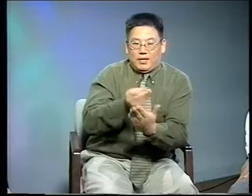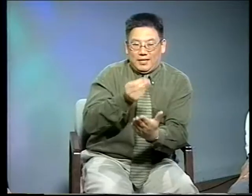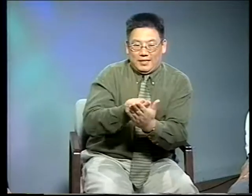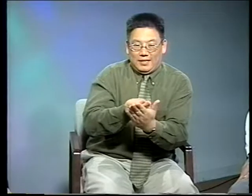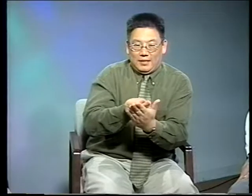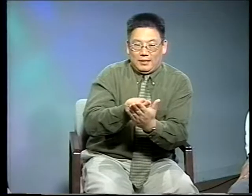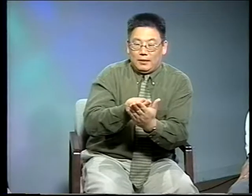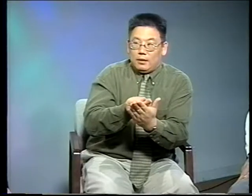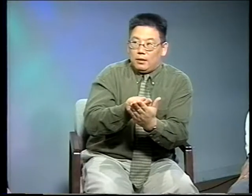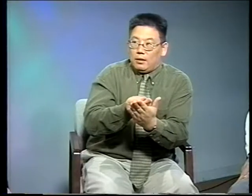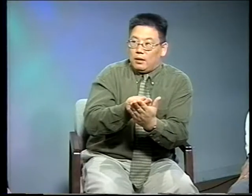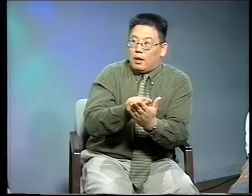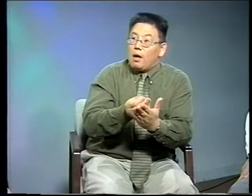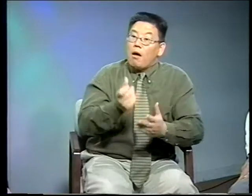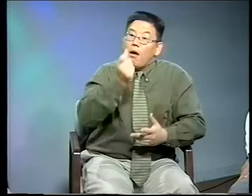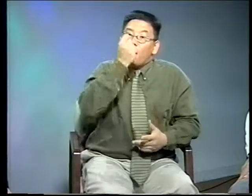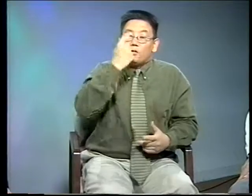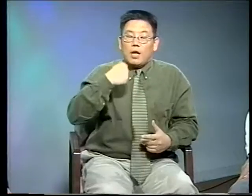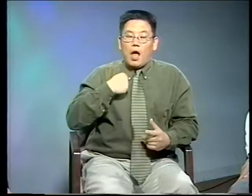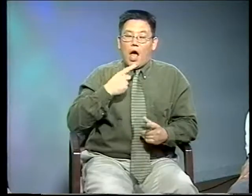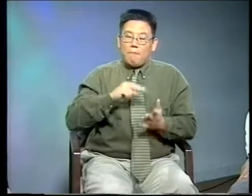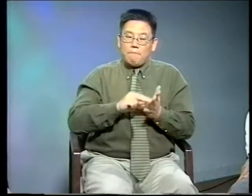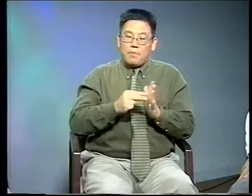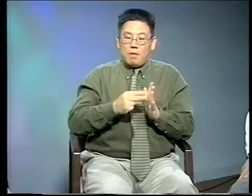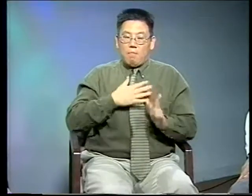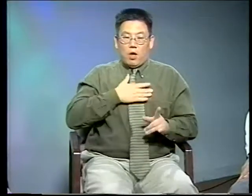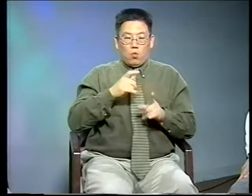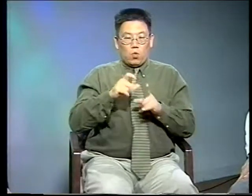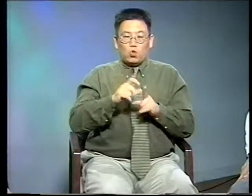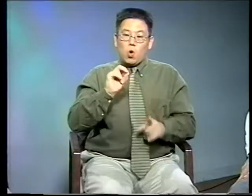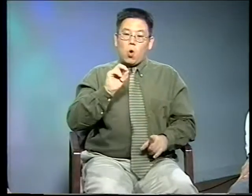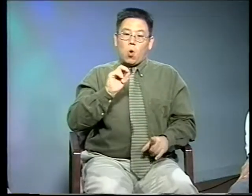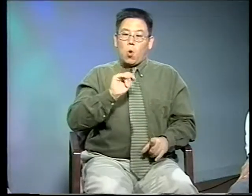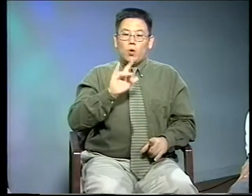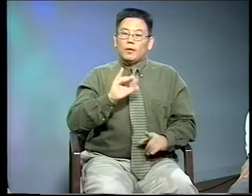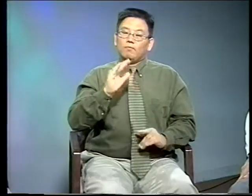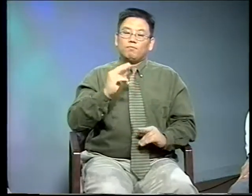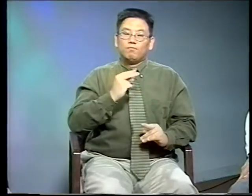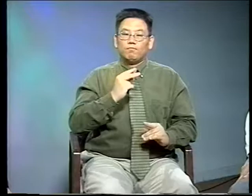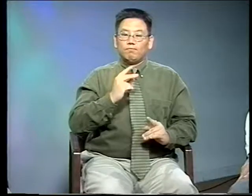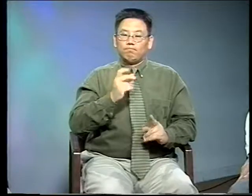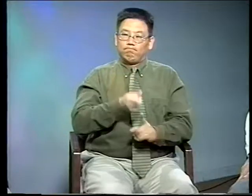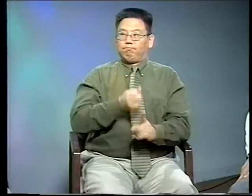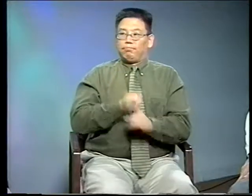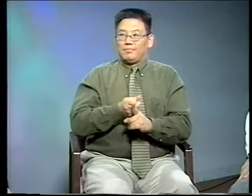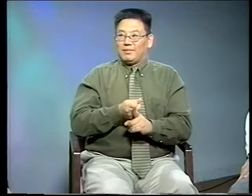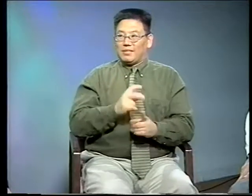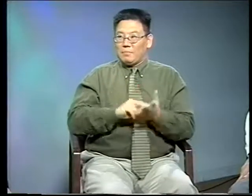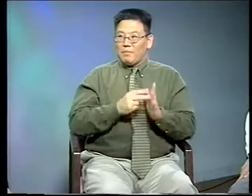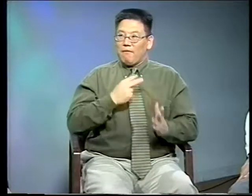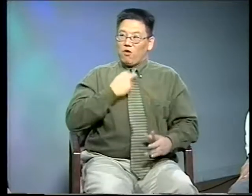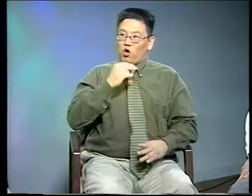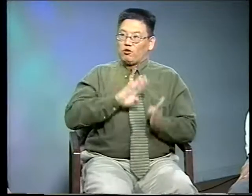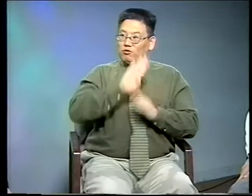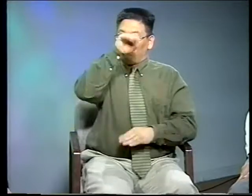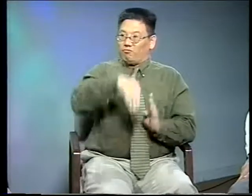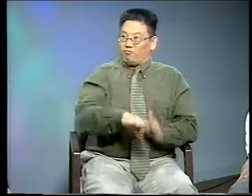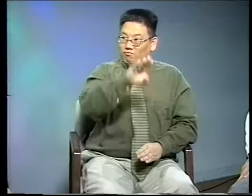my words were the ones were what was supposed to have an impact, not the tone of what I said. But the